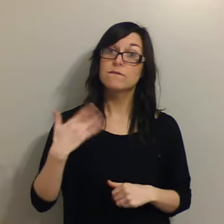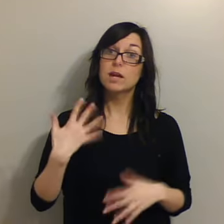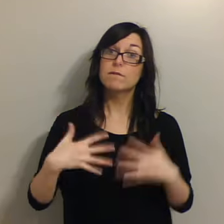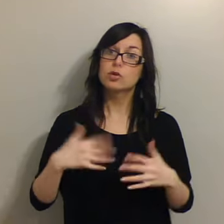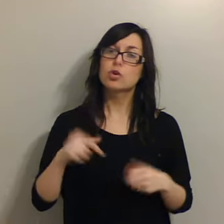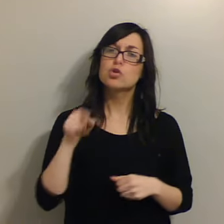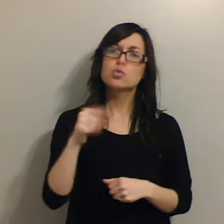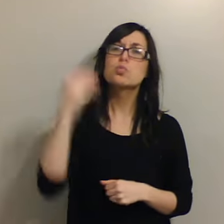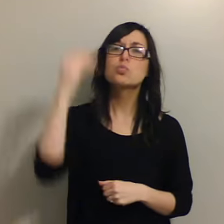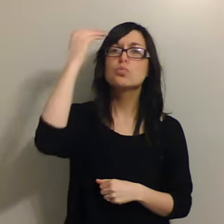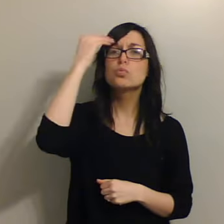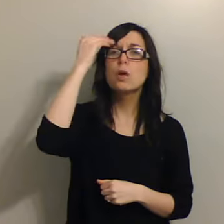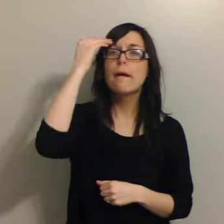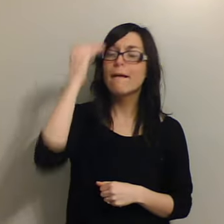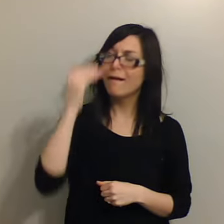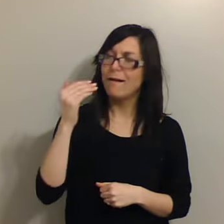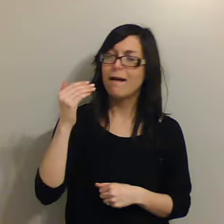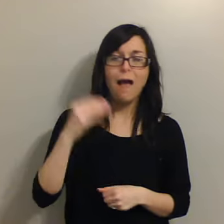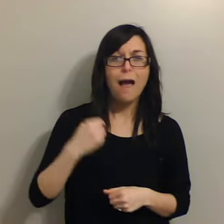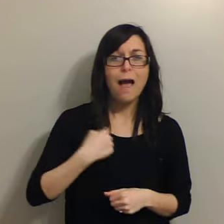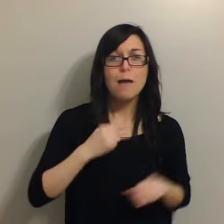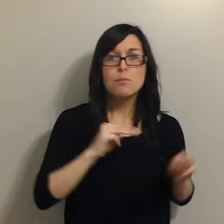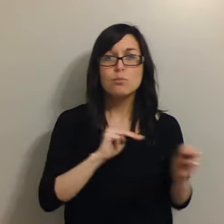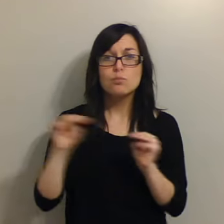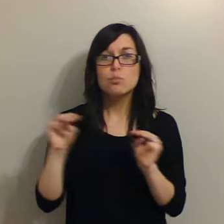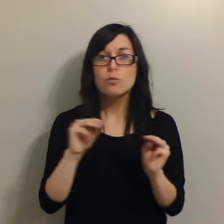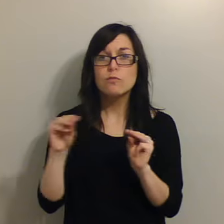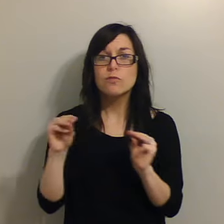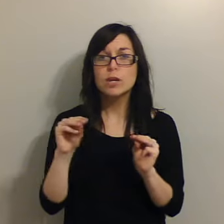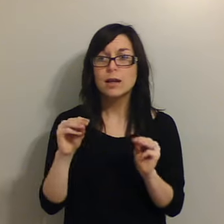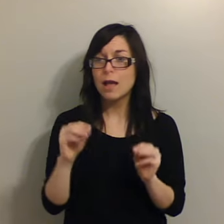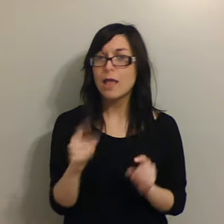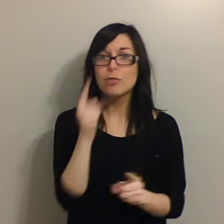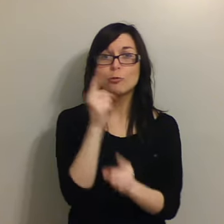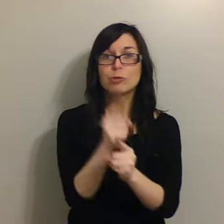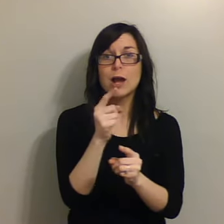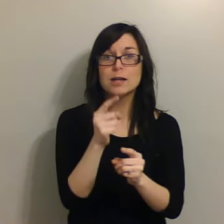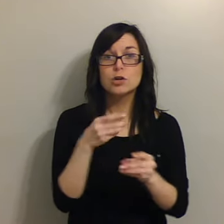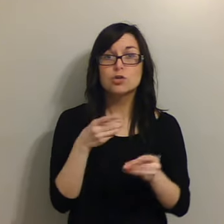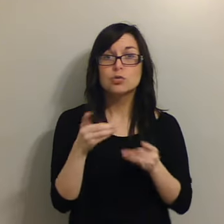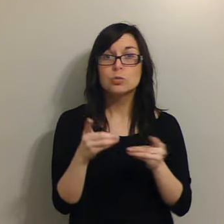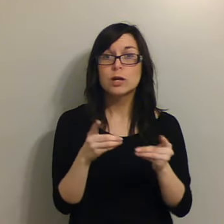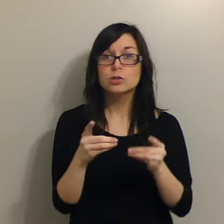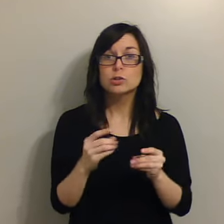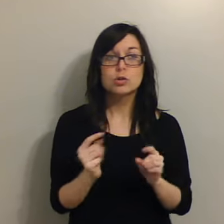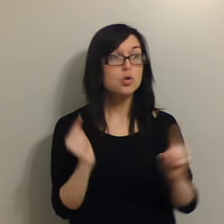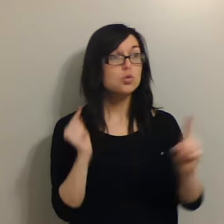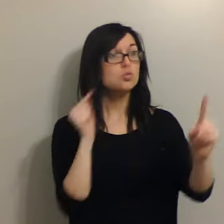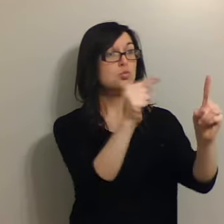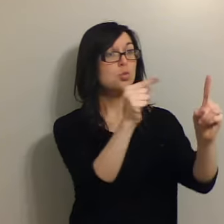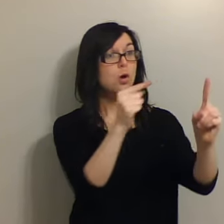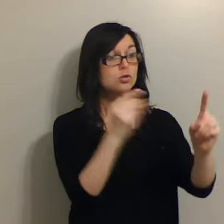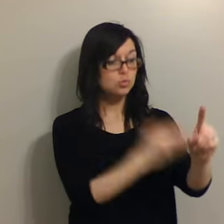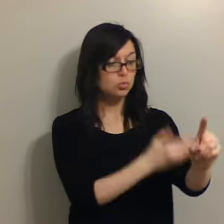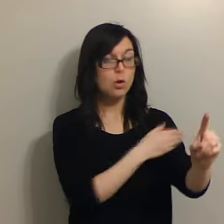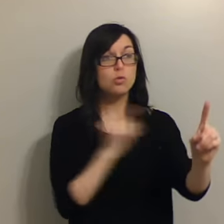in the right direction. Towards growth. Towards expanding your comfort zone. Towards living forward.